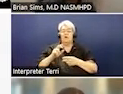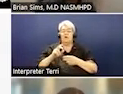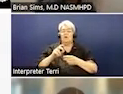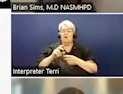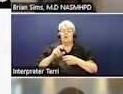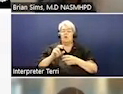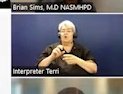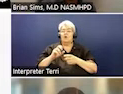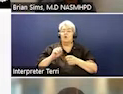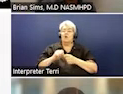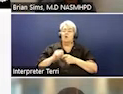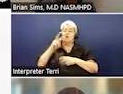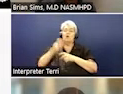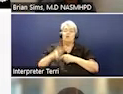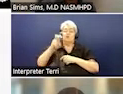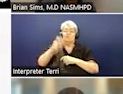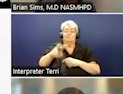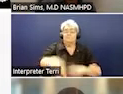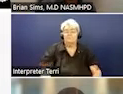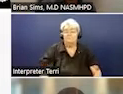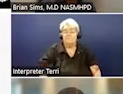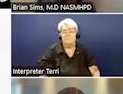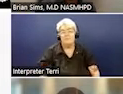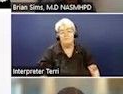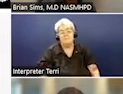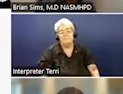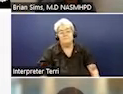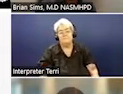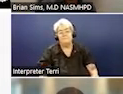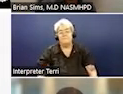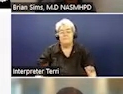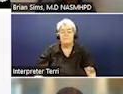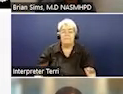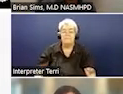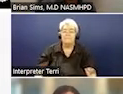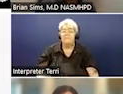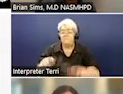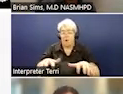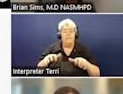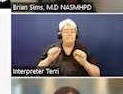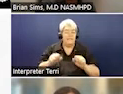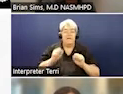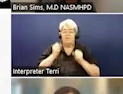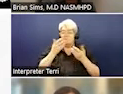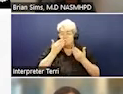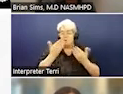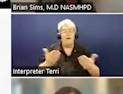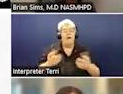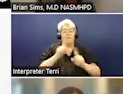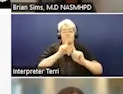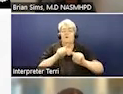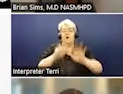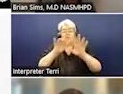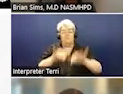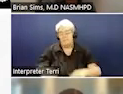your own. If you want to take a look at how the audience responds, I would ask at this time for the audience to go ahead and respond to